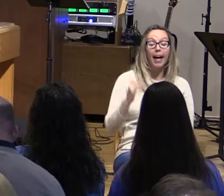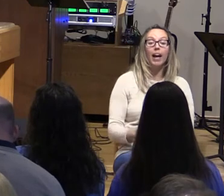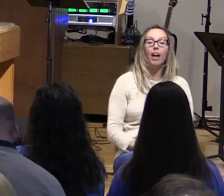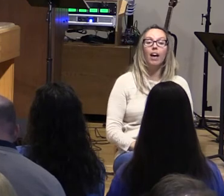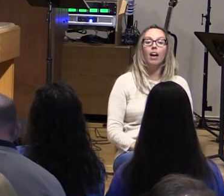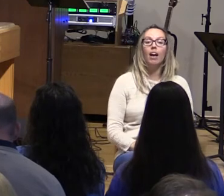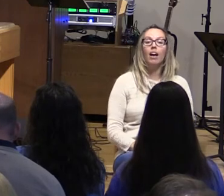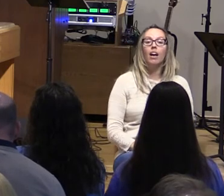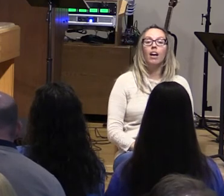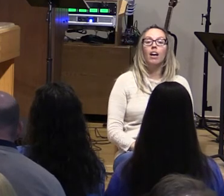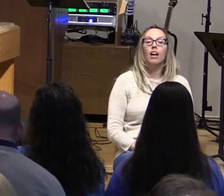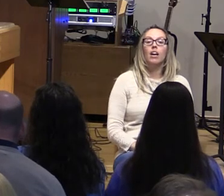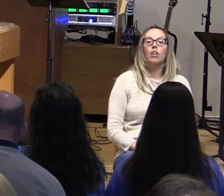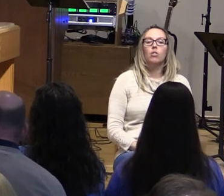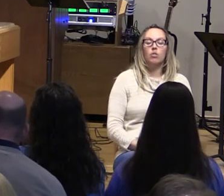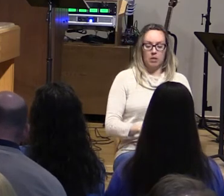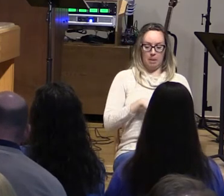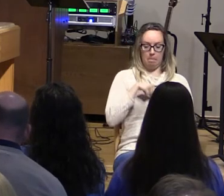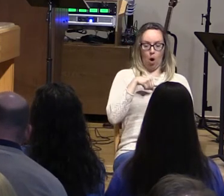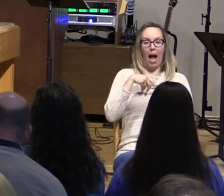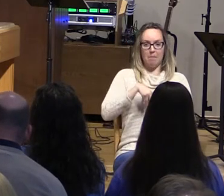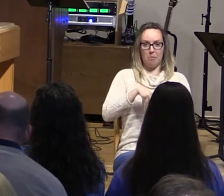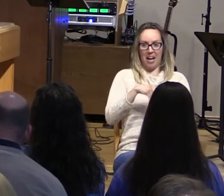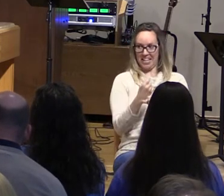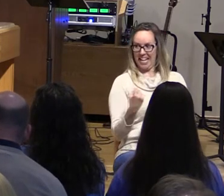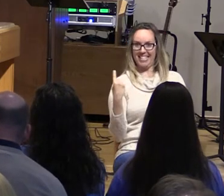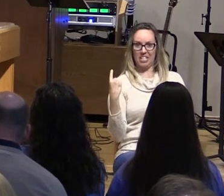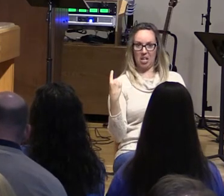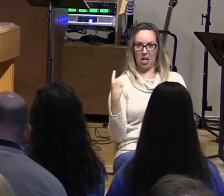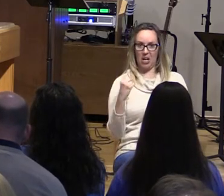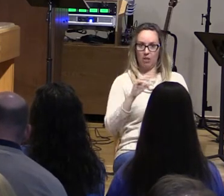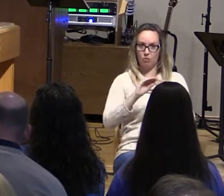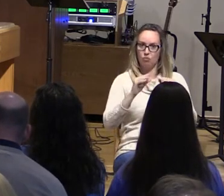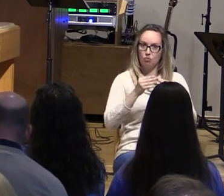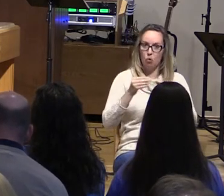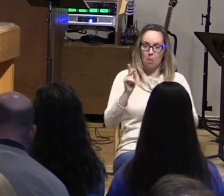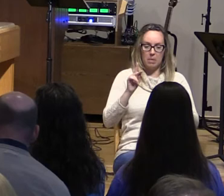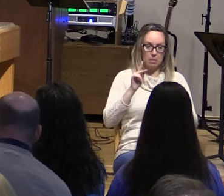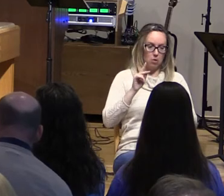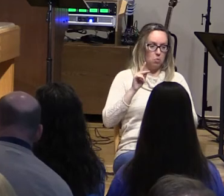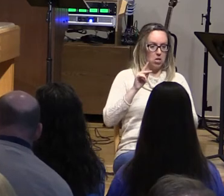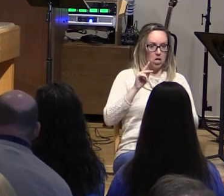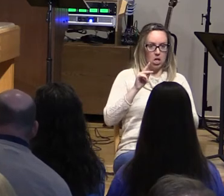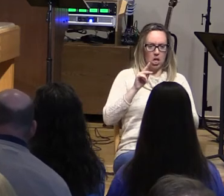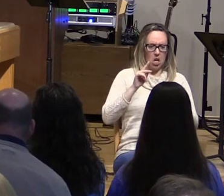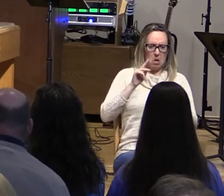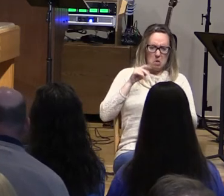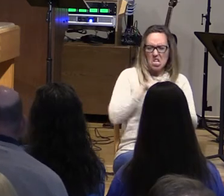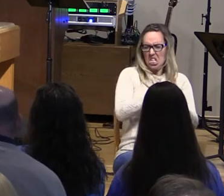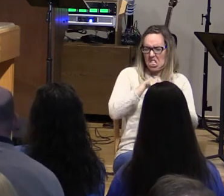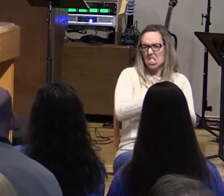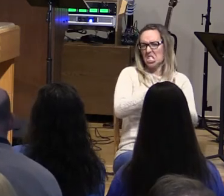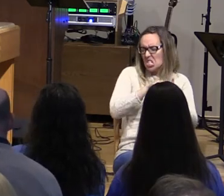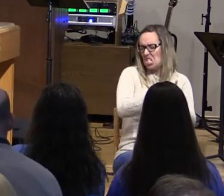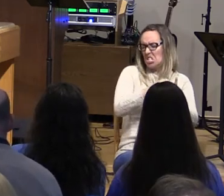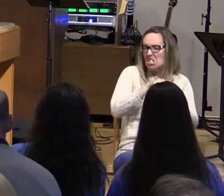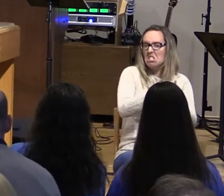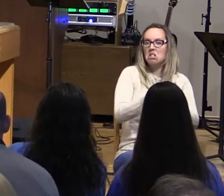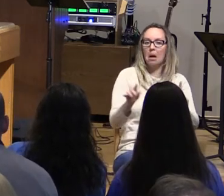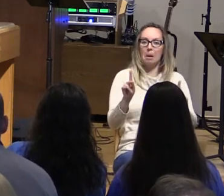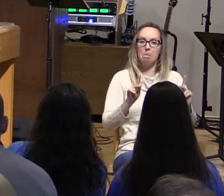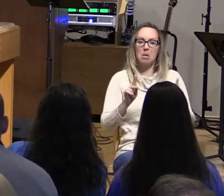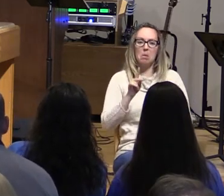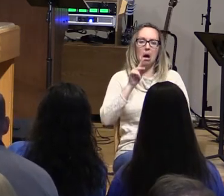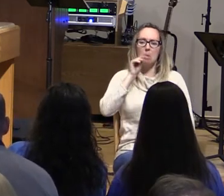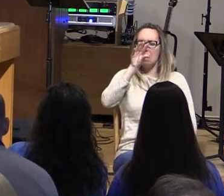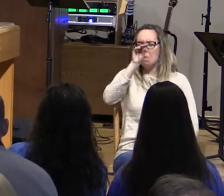at the hearing stories of the Pride Parade last year and people harassing the crowds. I don't know if you heard about it, but getting harassed and people with